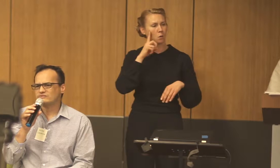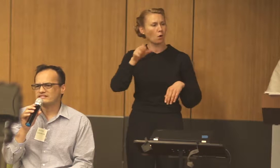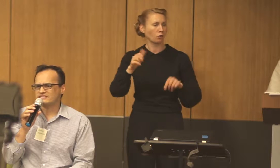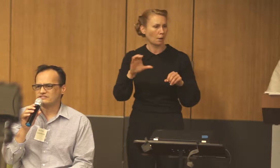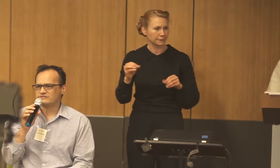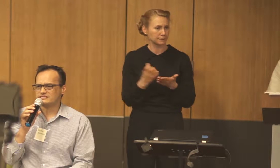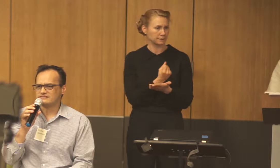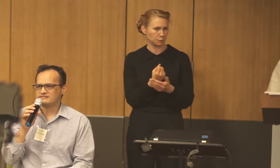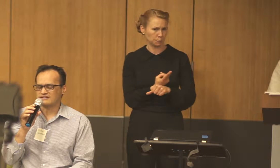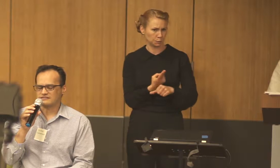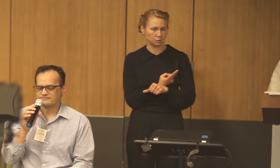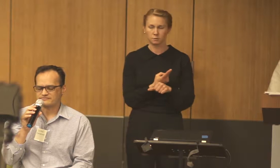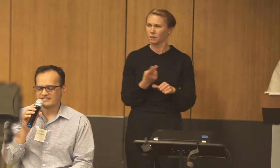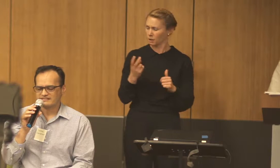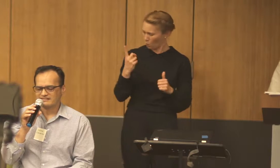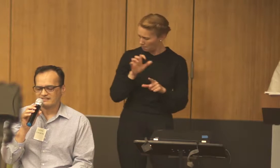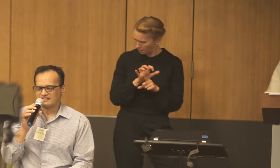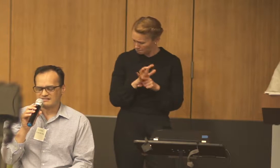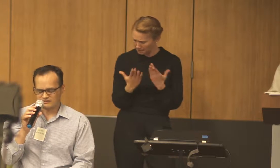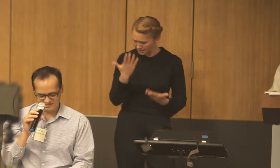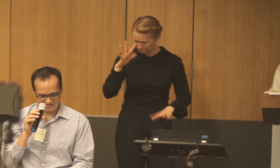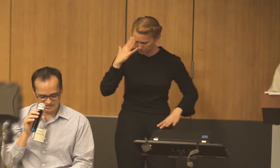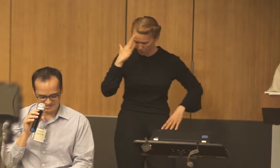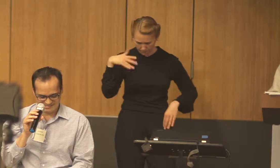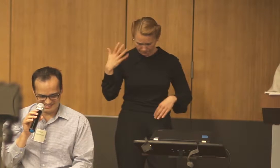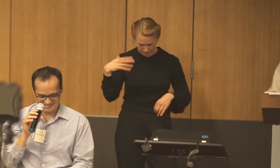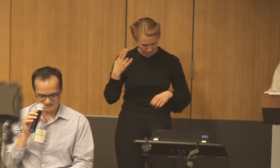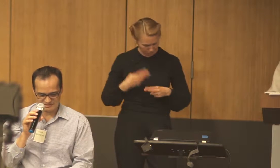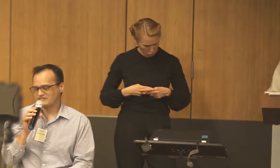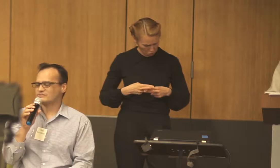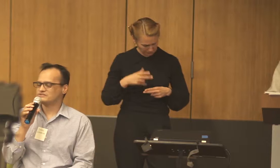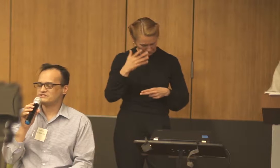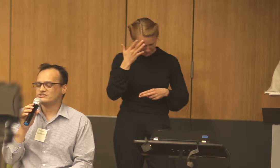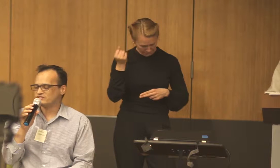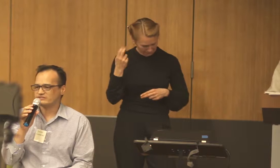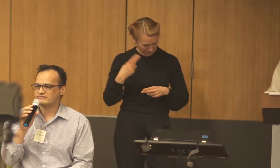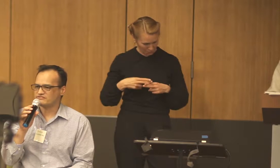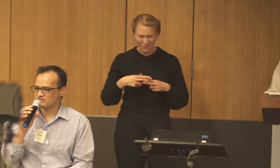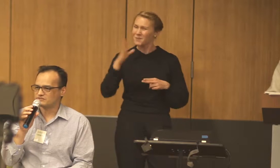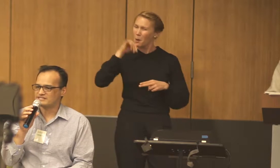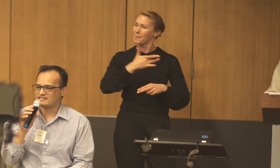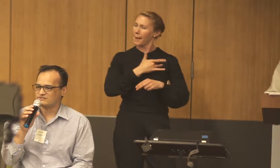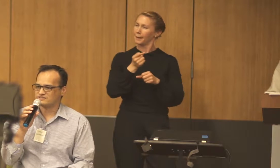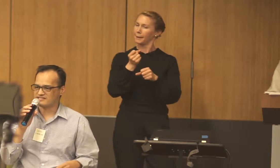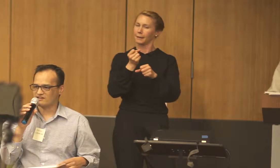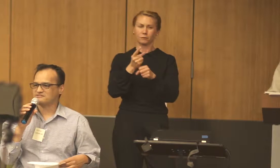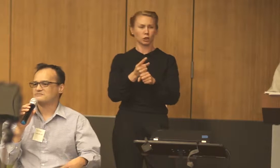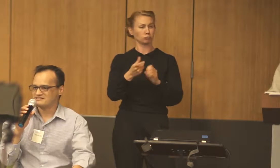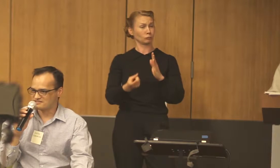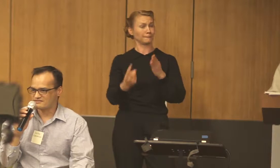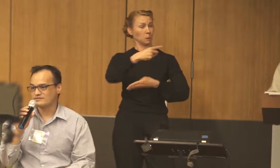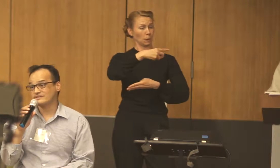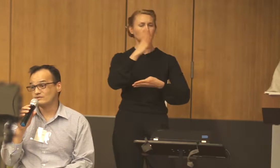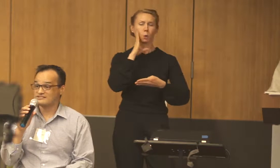The big one that they do is, what is it called? You know what you do your yearly review and you send out